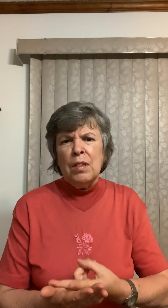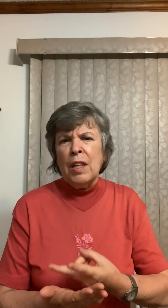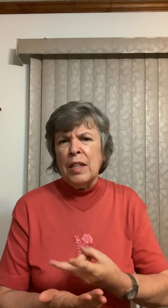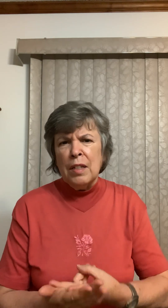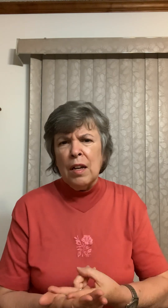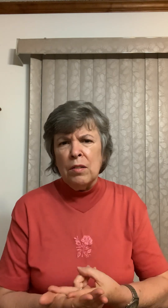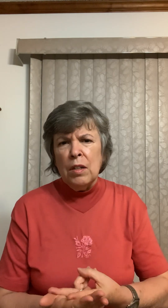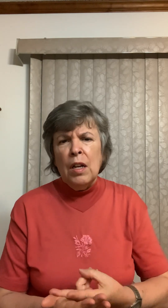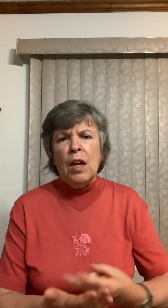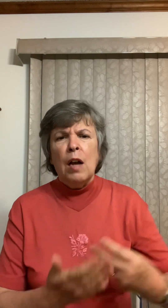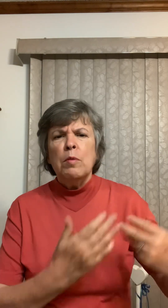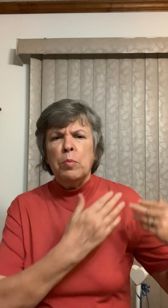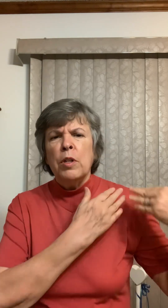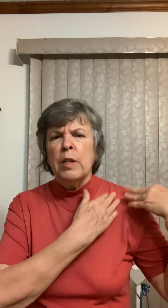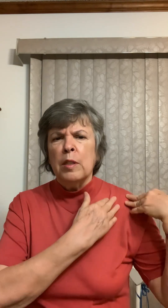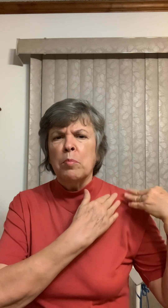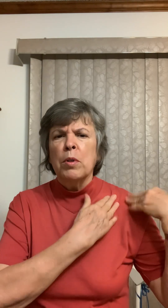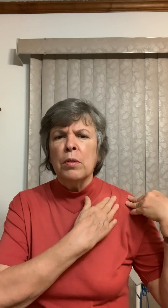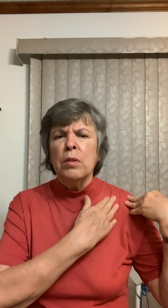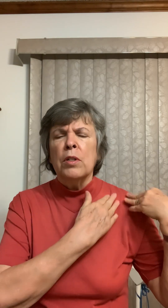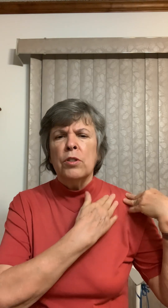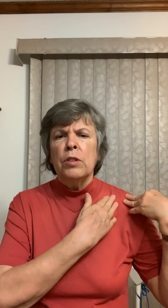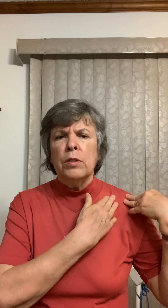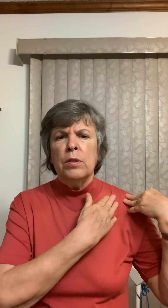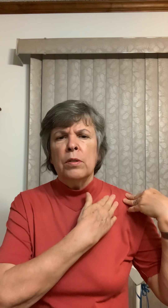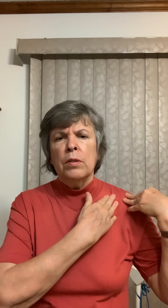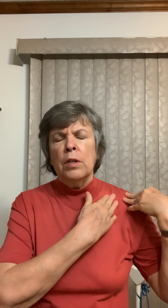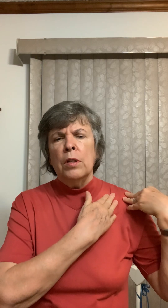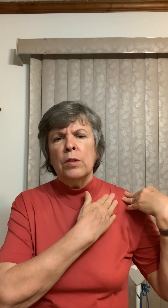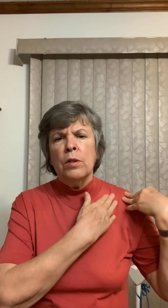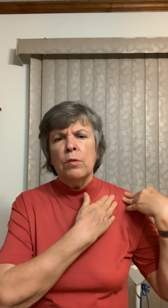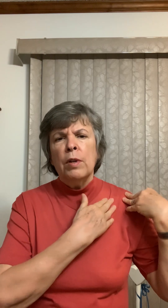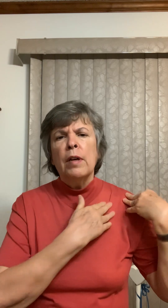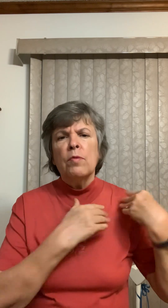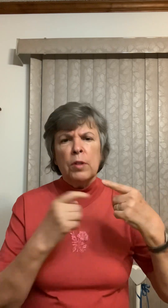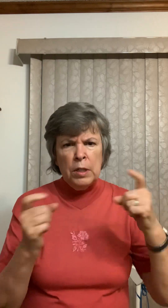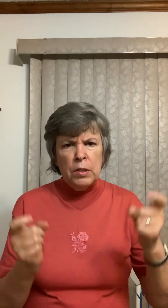laying down. I would put it as a burden on Jesus. So every